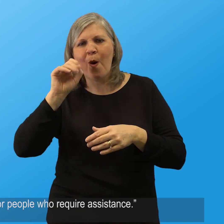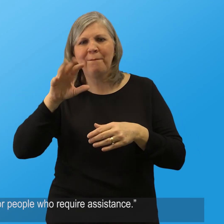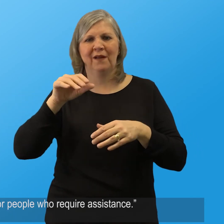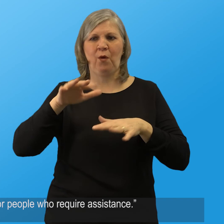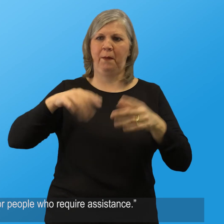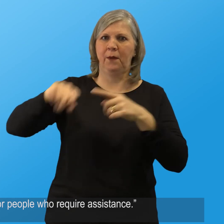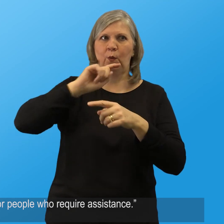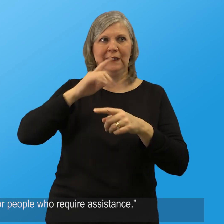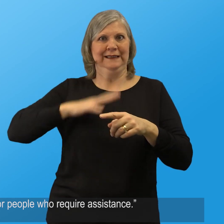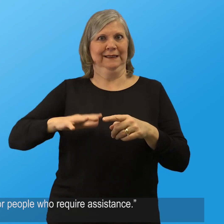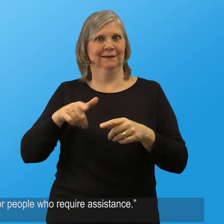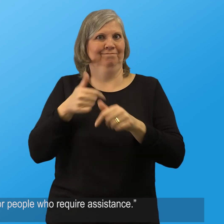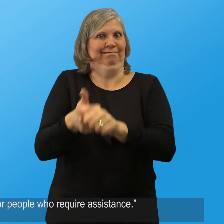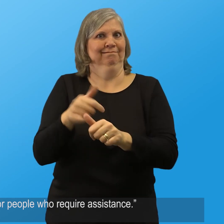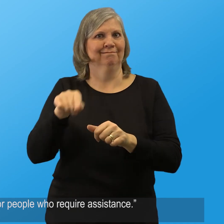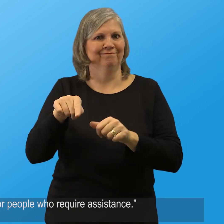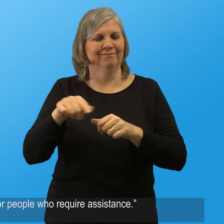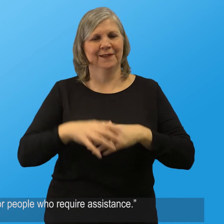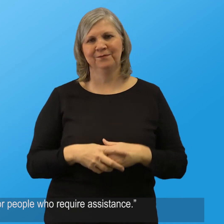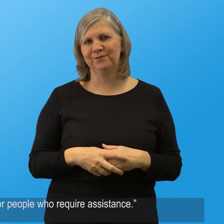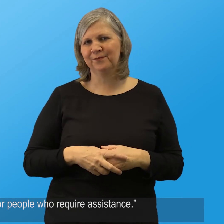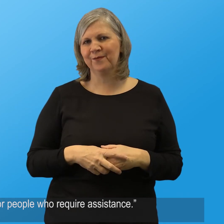people who require assistance.